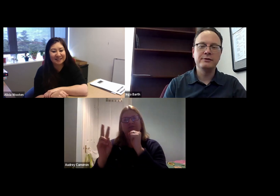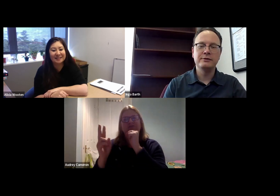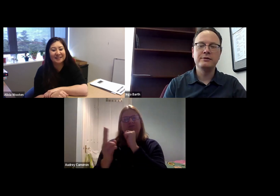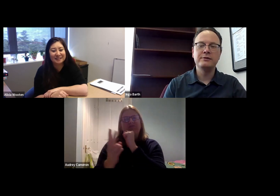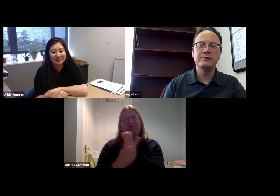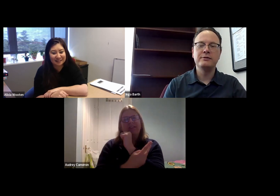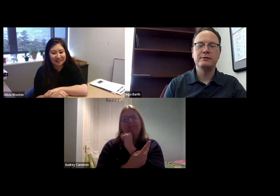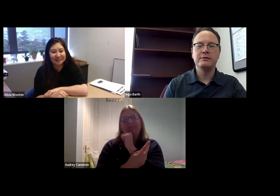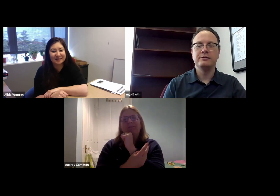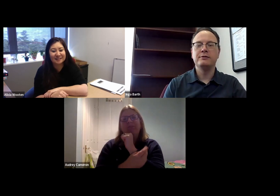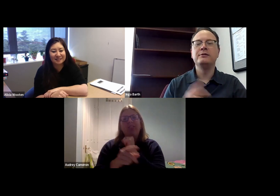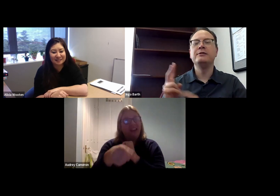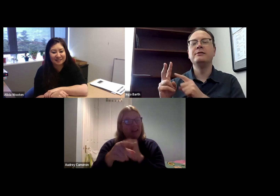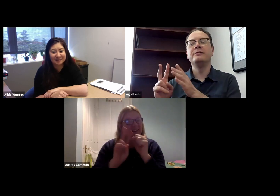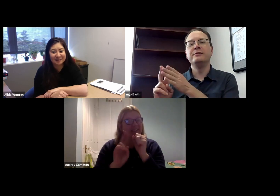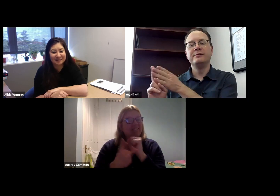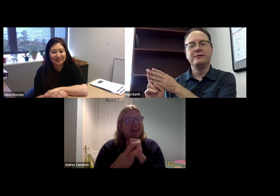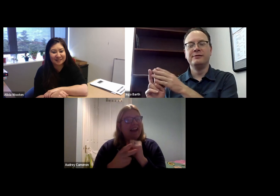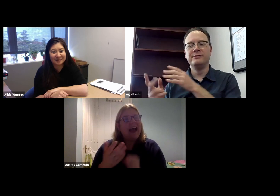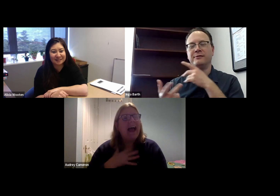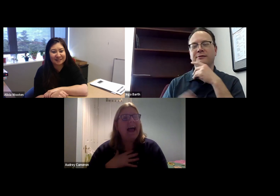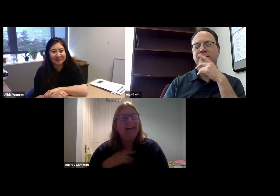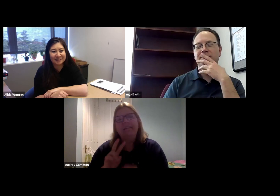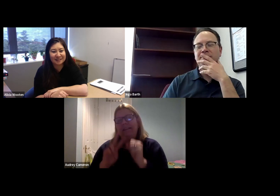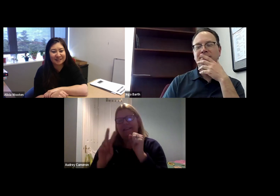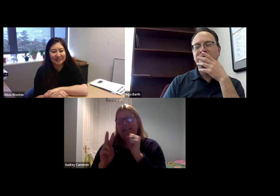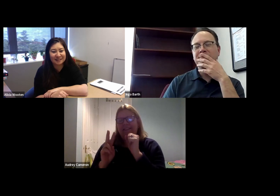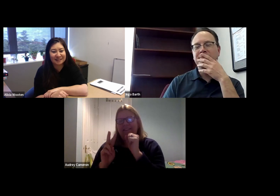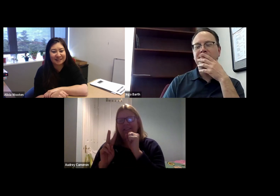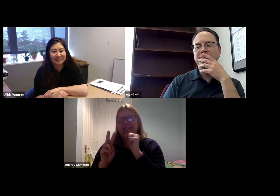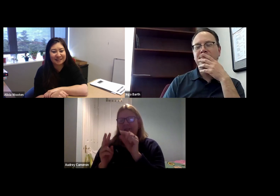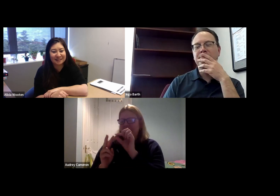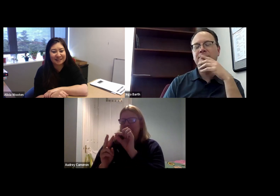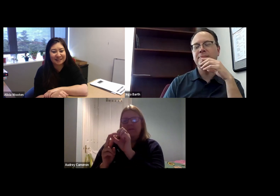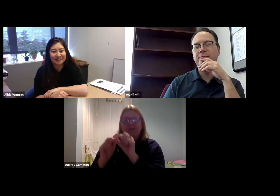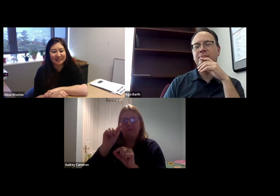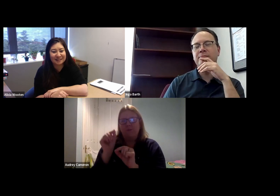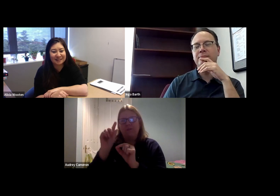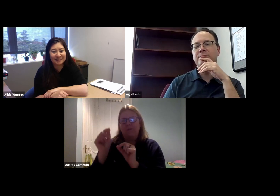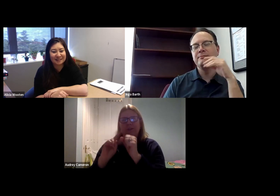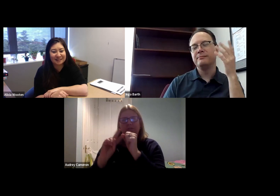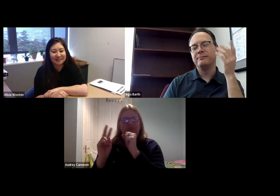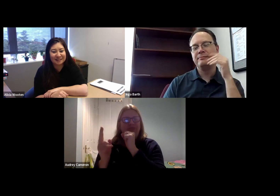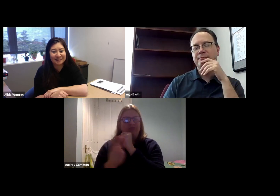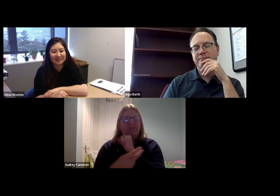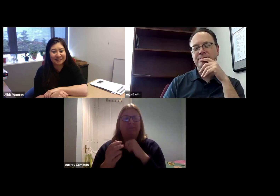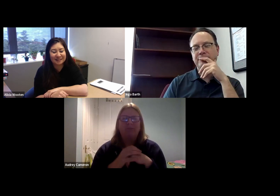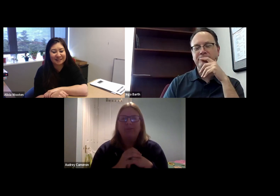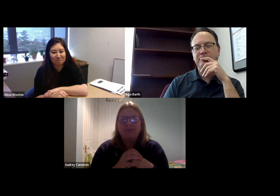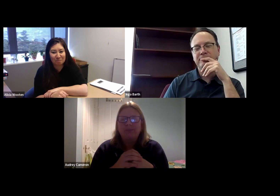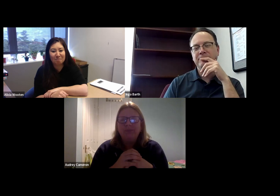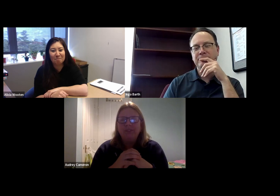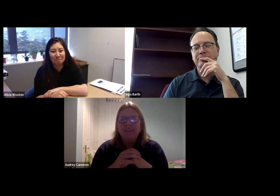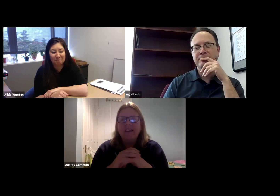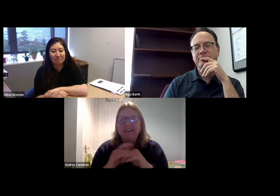V because there are two stripes across it. So I have seen that for Mars. I like that too.